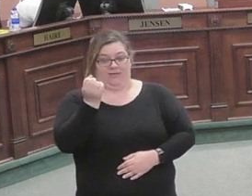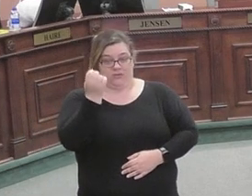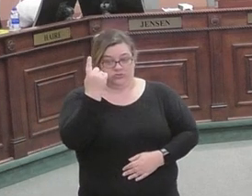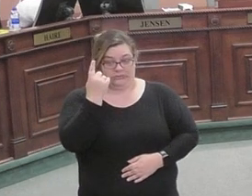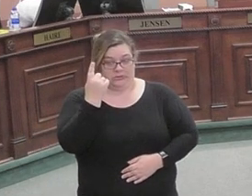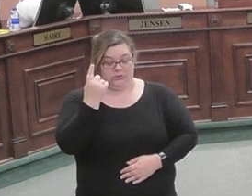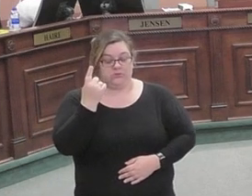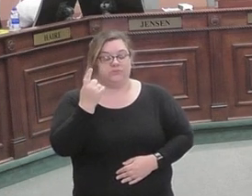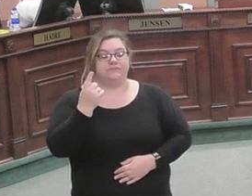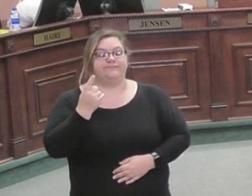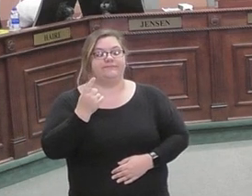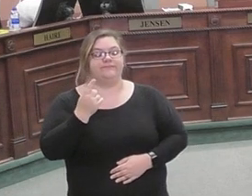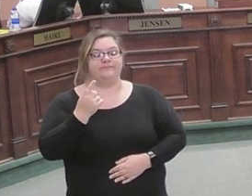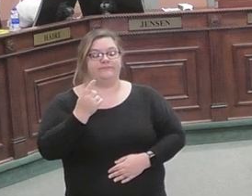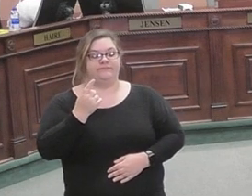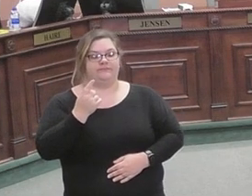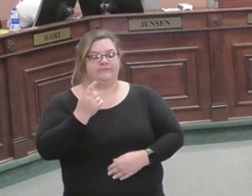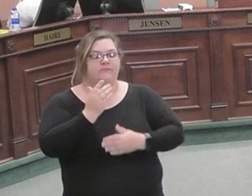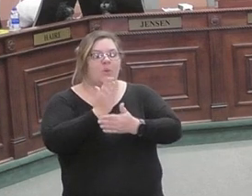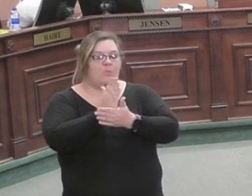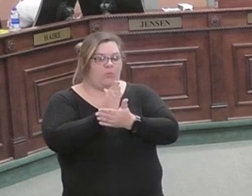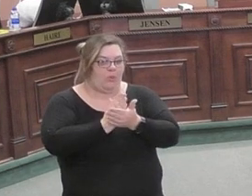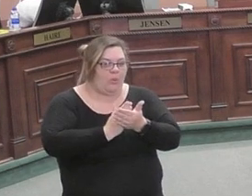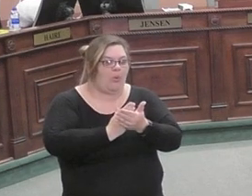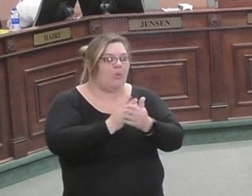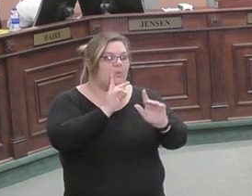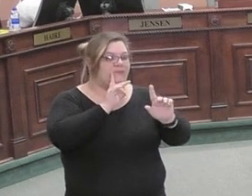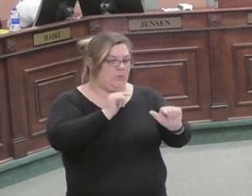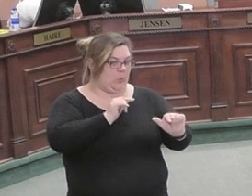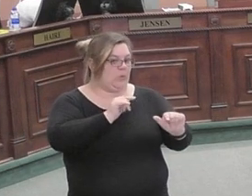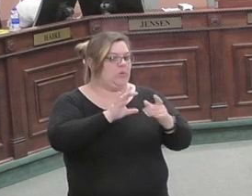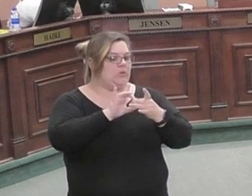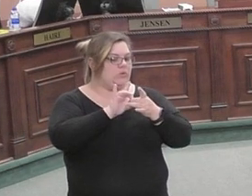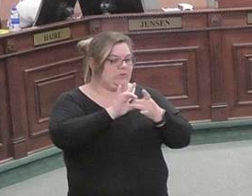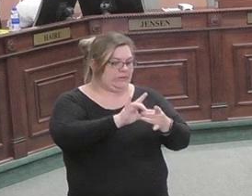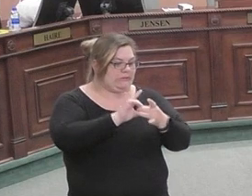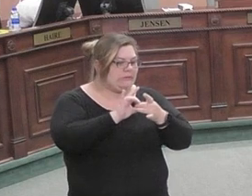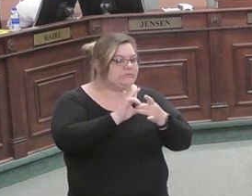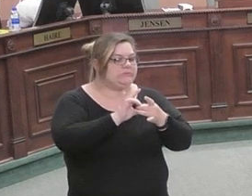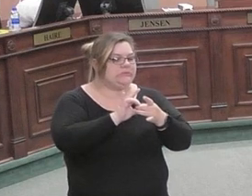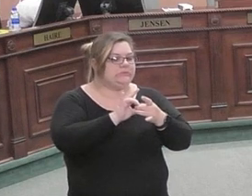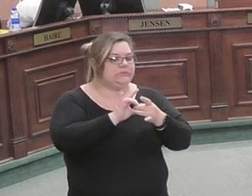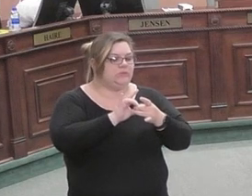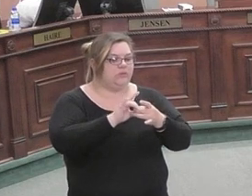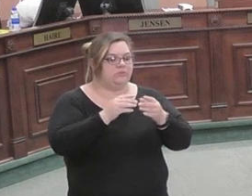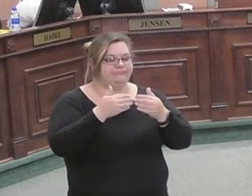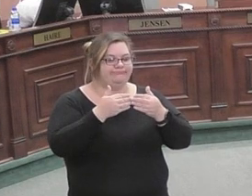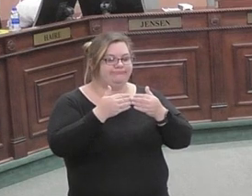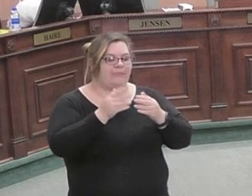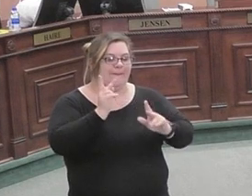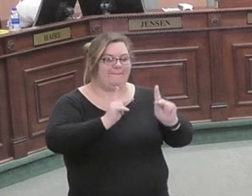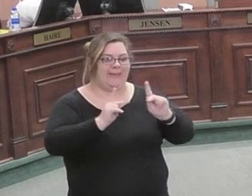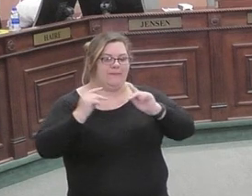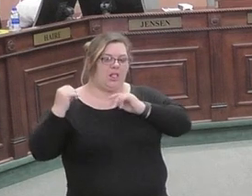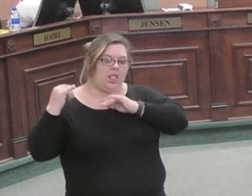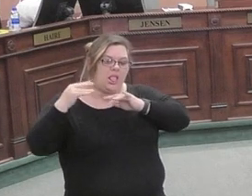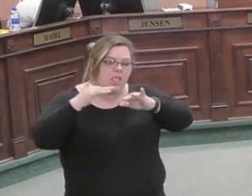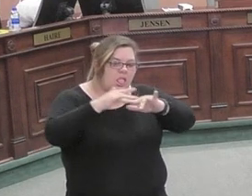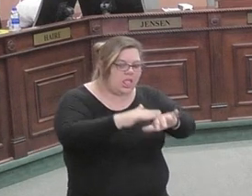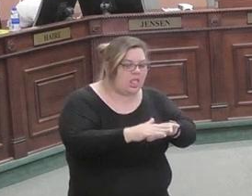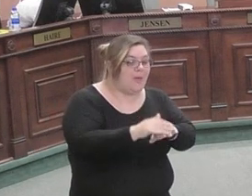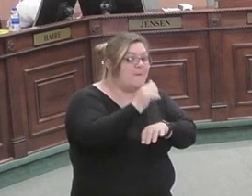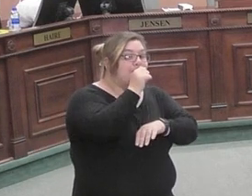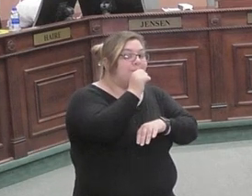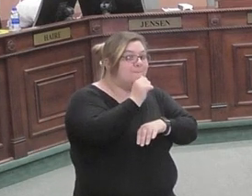were there was a portion to the order that dealt with public gatherings on